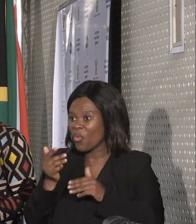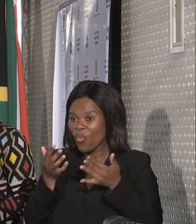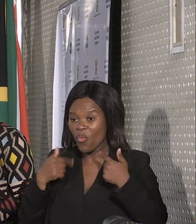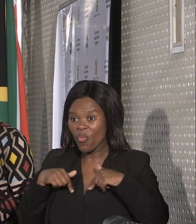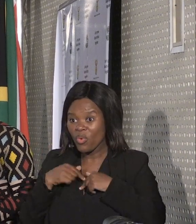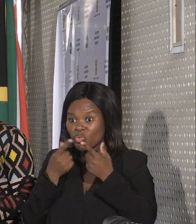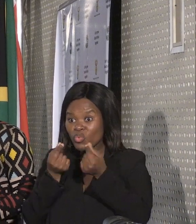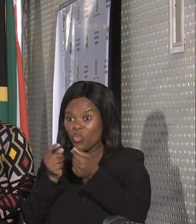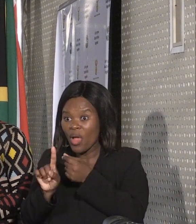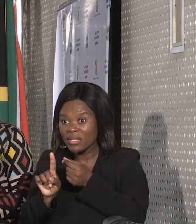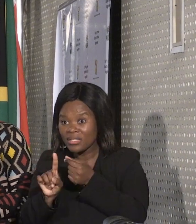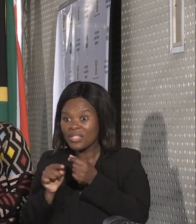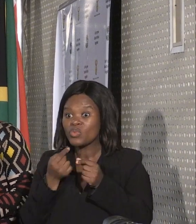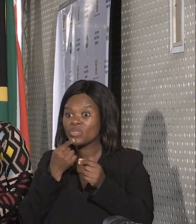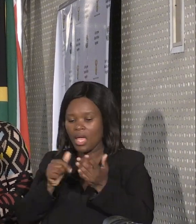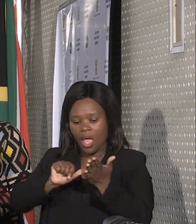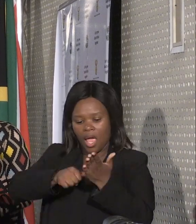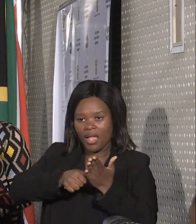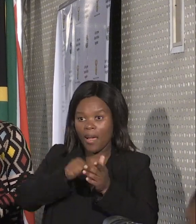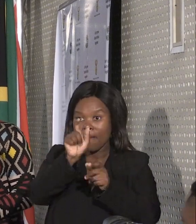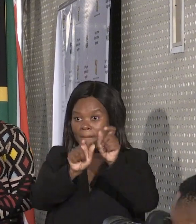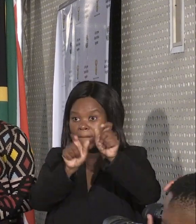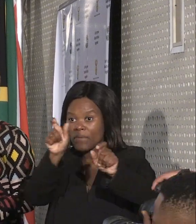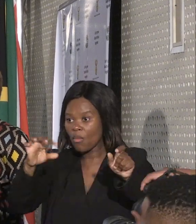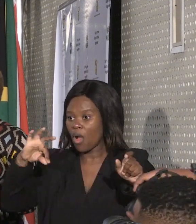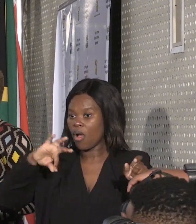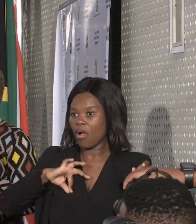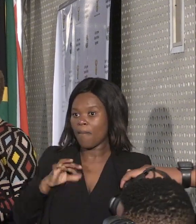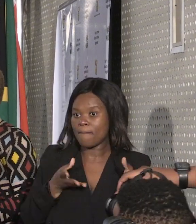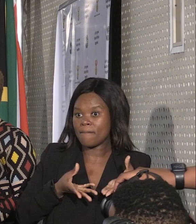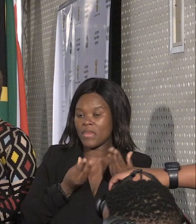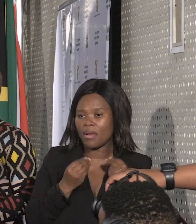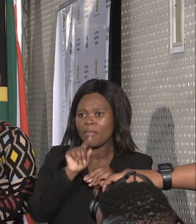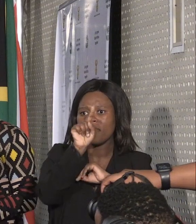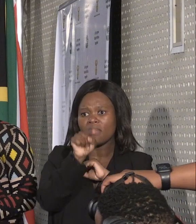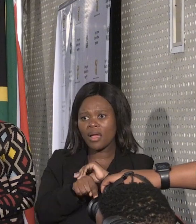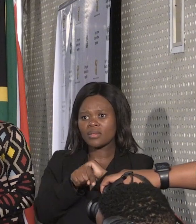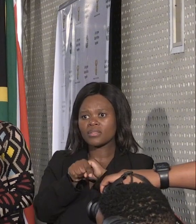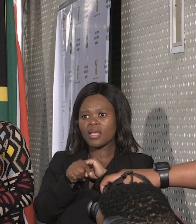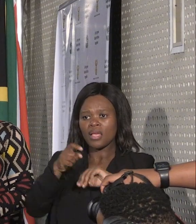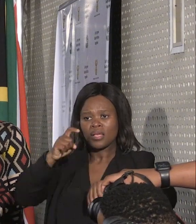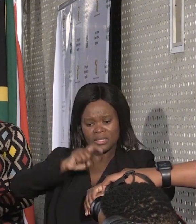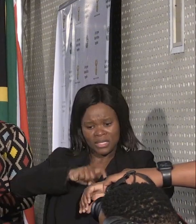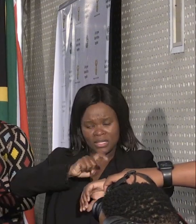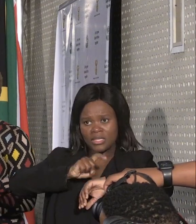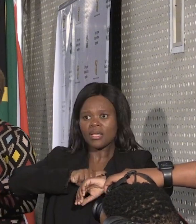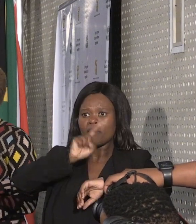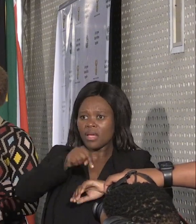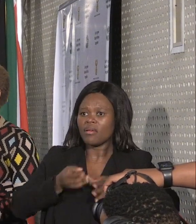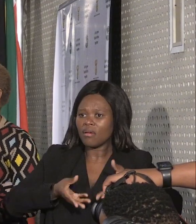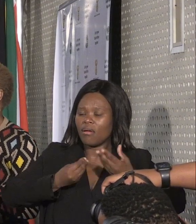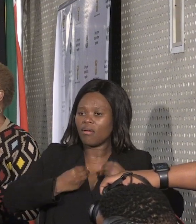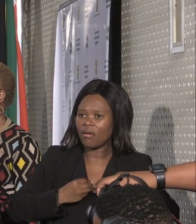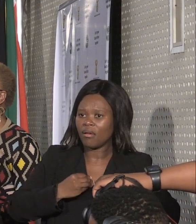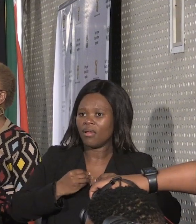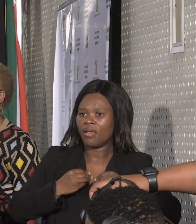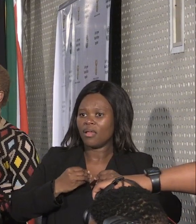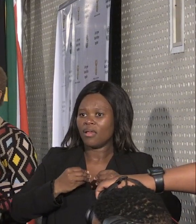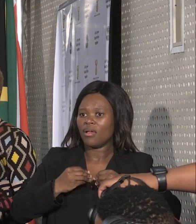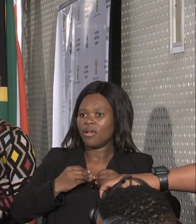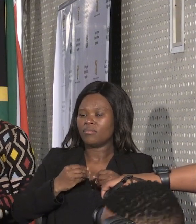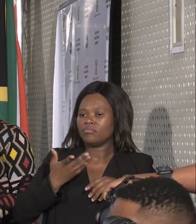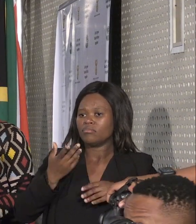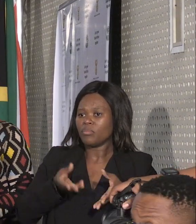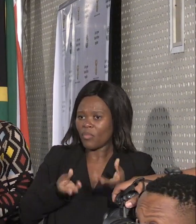ukuya khona ukuthi grant recipients funeka bakwazi ukuthola imali yabo on time, funeka bathole ukuthola